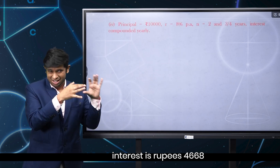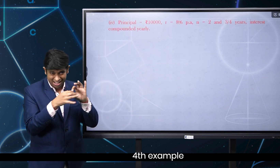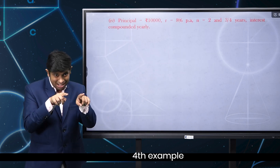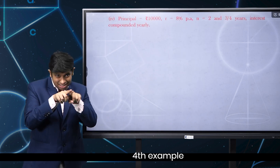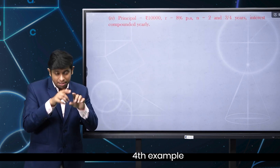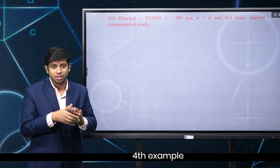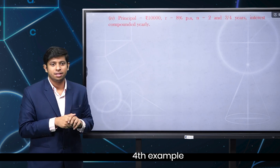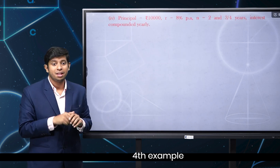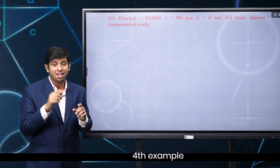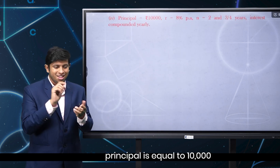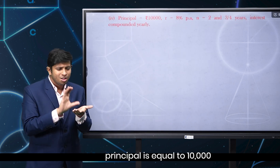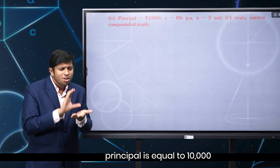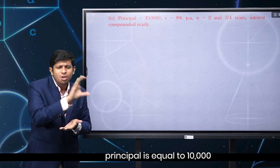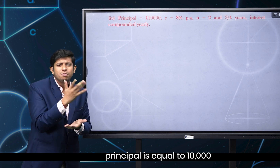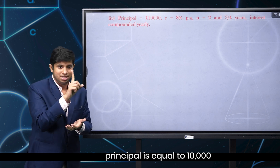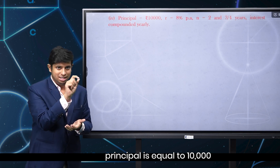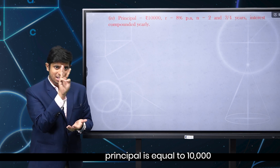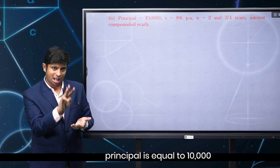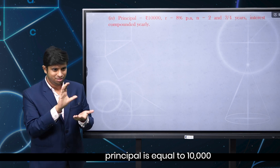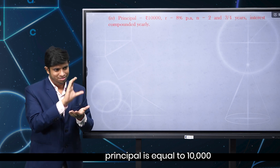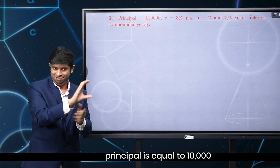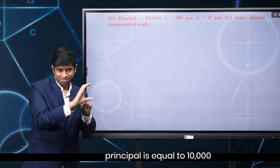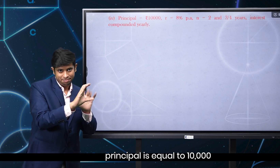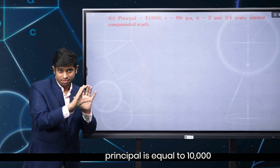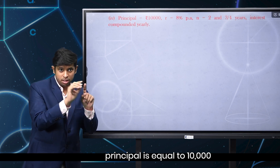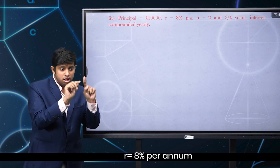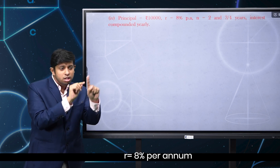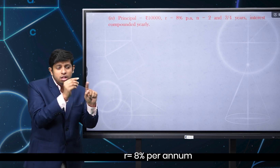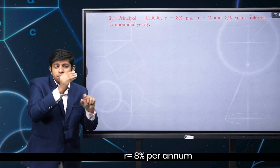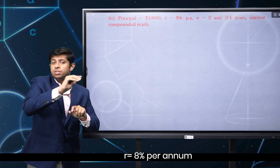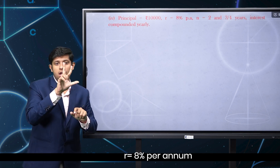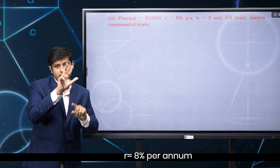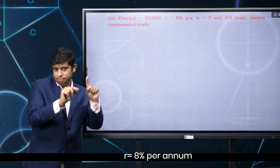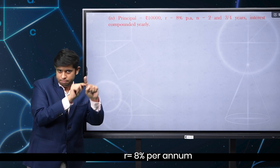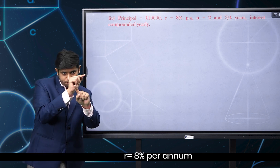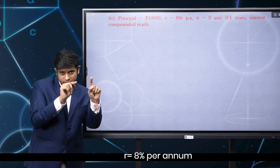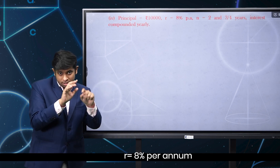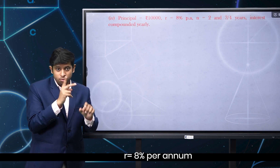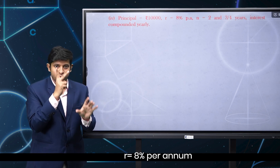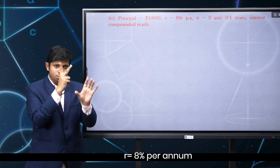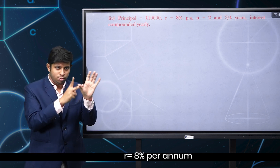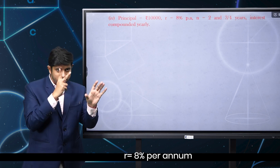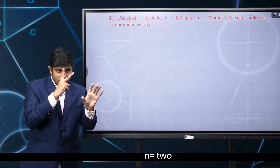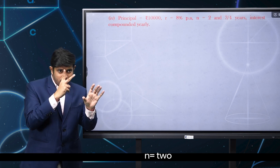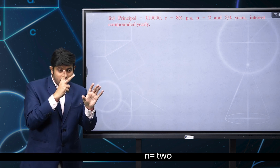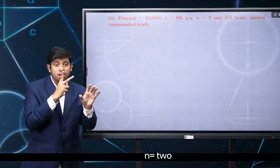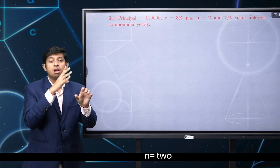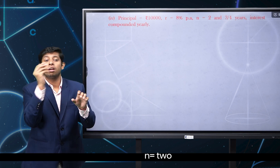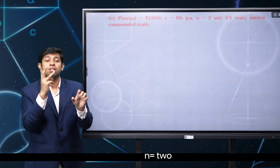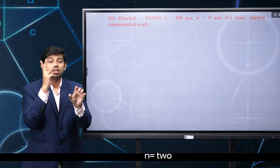Fourth example, principal is equals to rupees 10,000, R is equals to 8% per annum, N is equals to 2 and